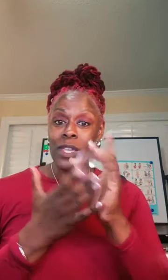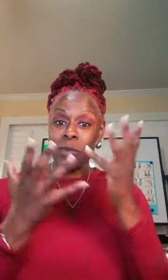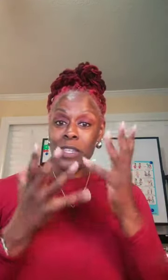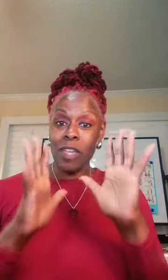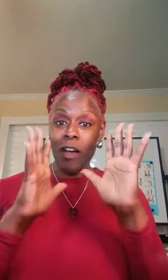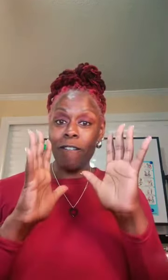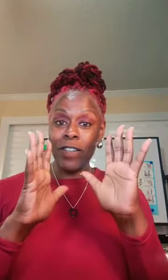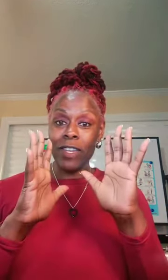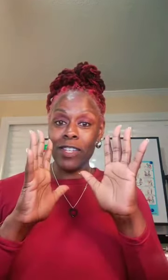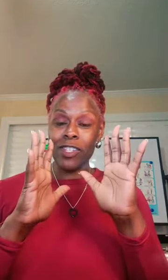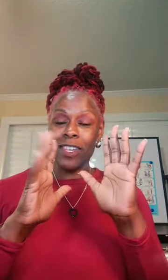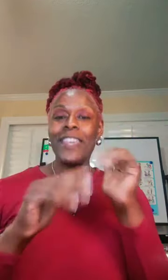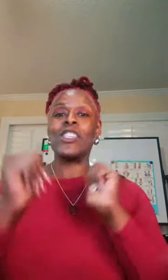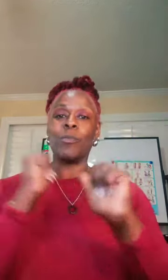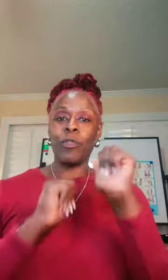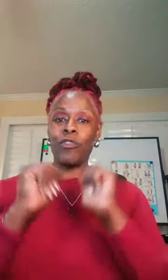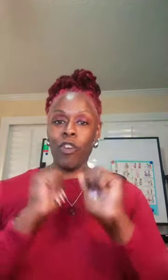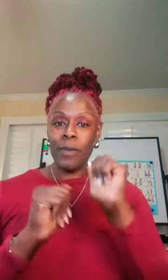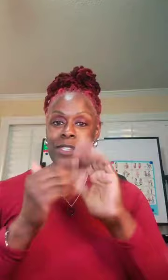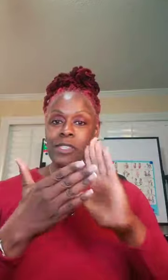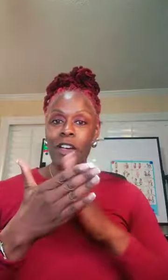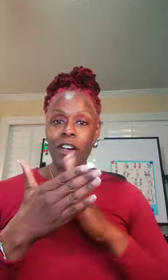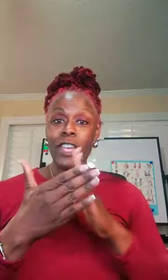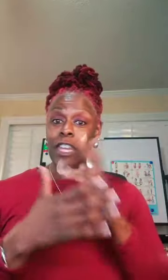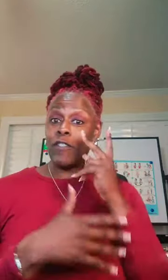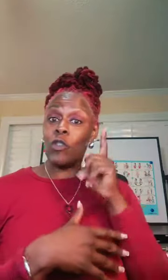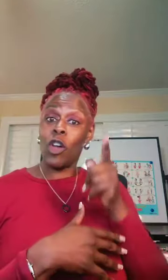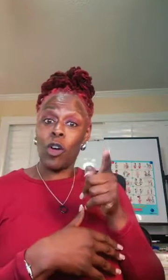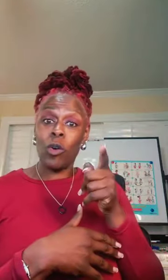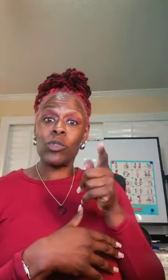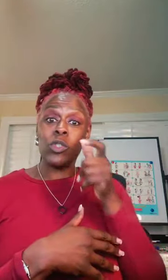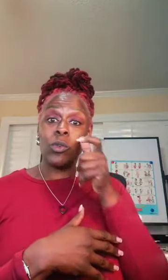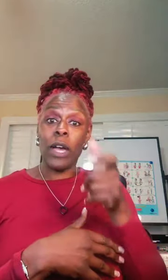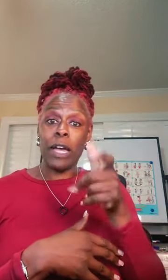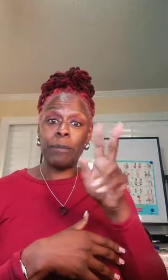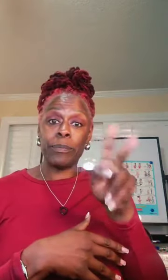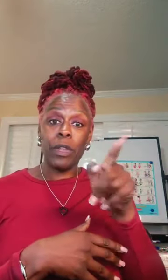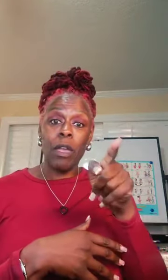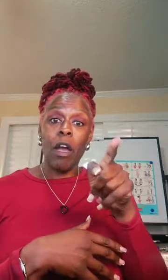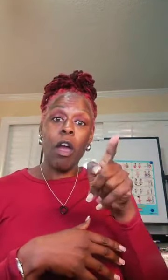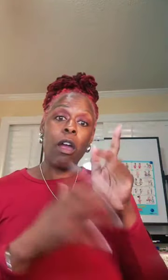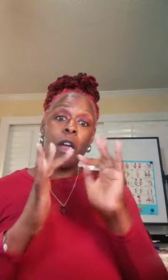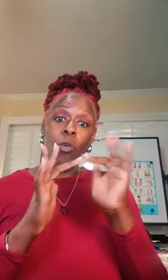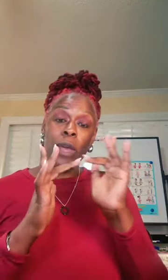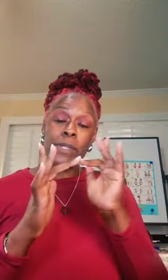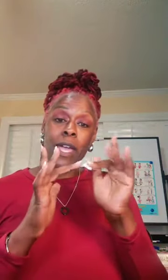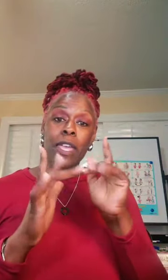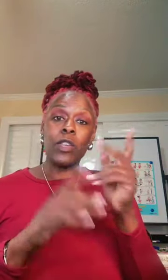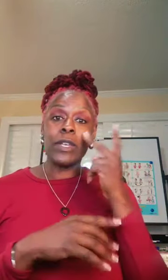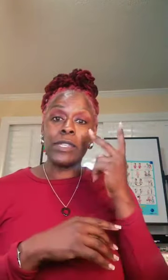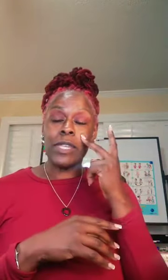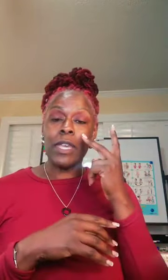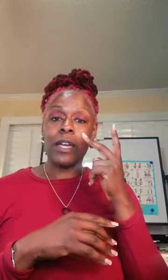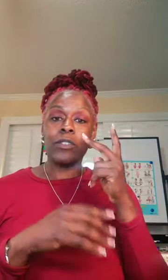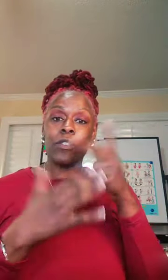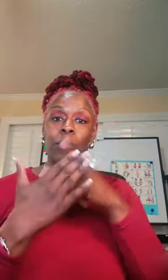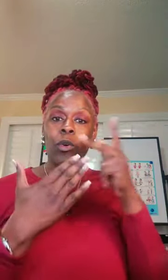when it's all finished, it's a performance song. And if you go to our website, you can see under the